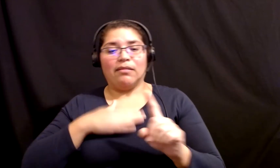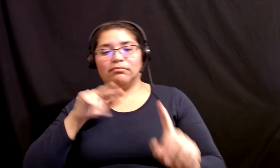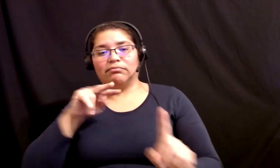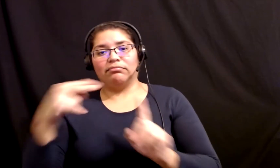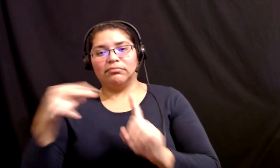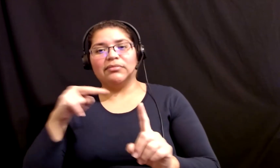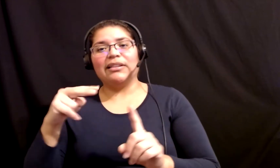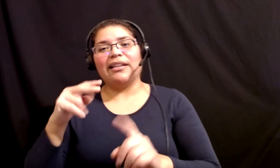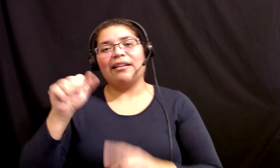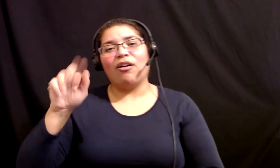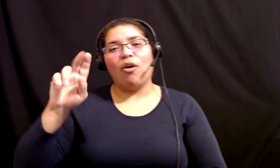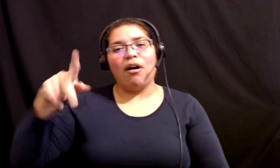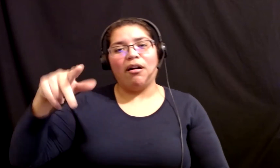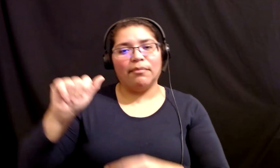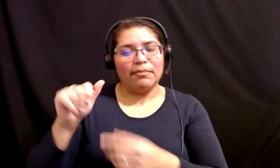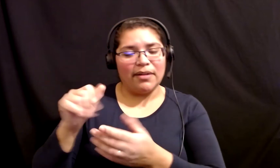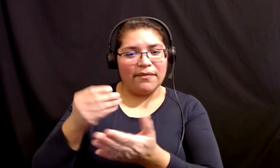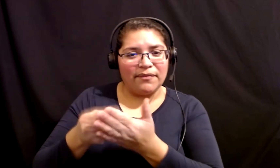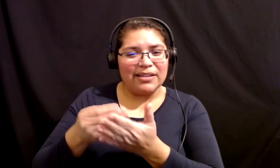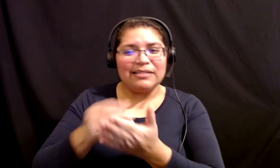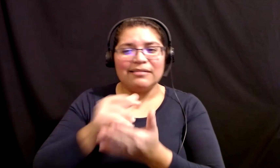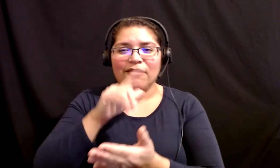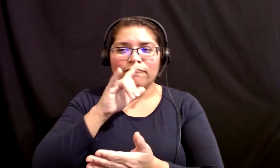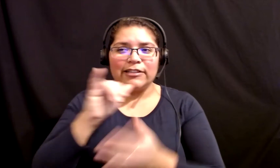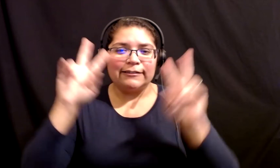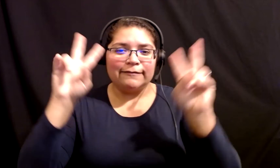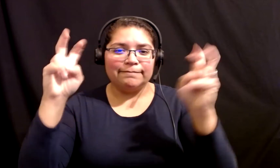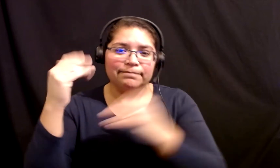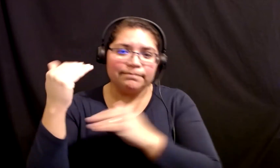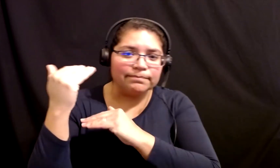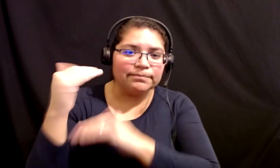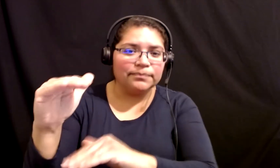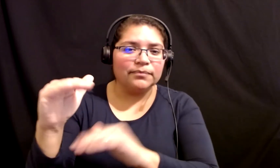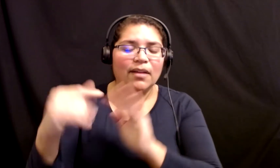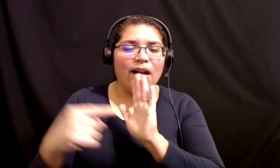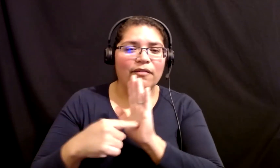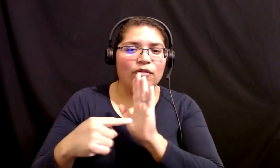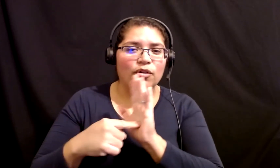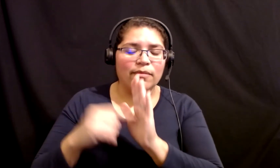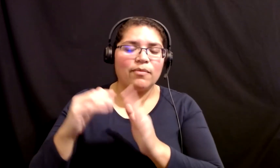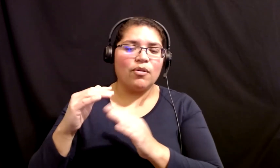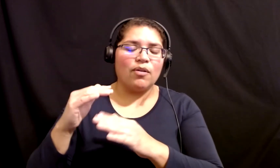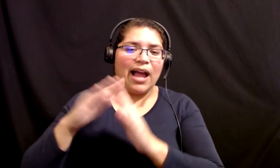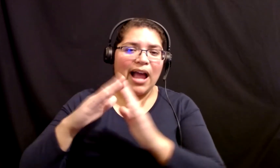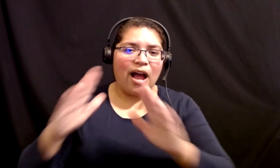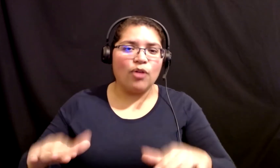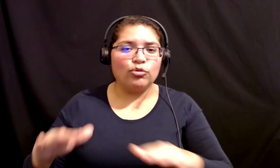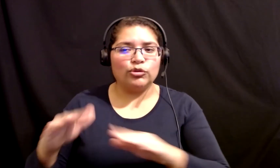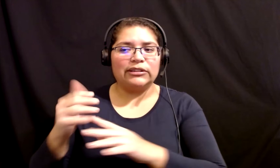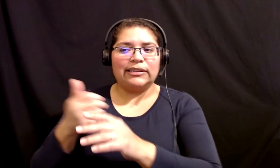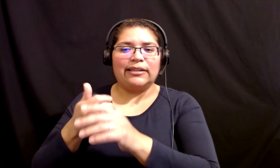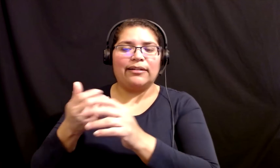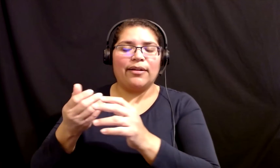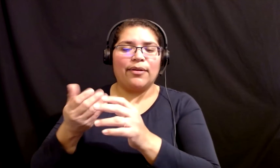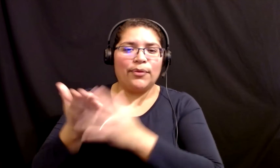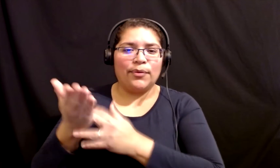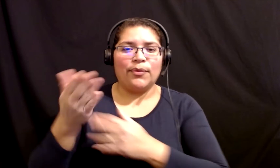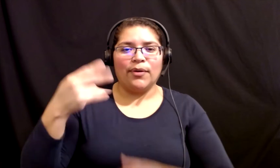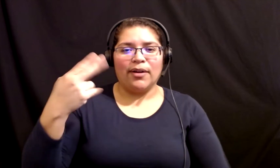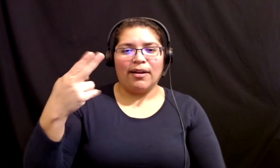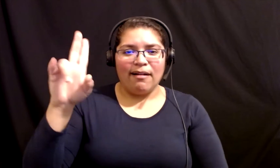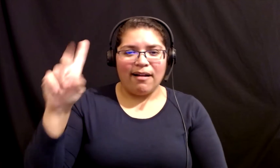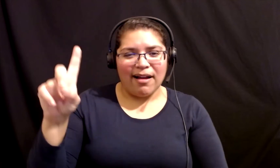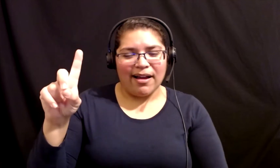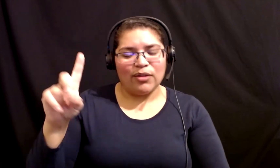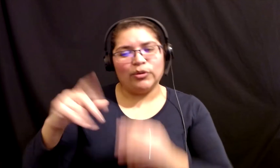funds don't completely restrict affordable housing to the definition provided by HUD, which is below 80% of